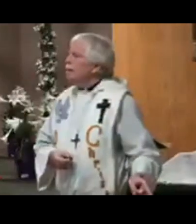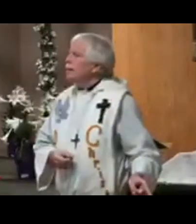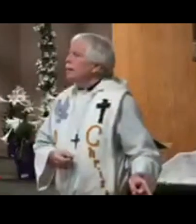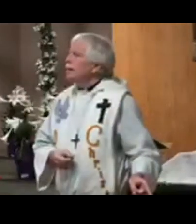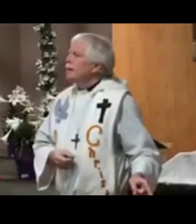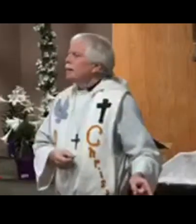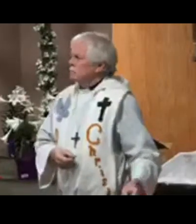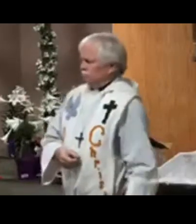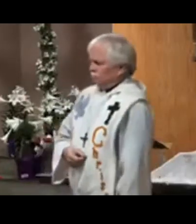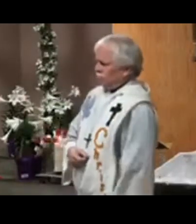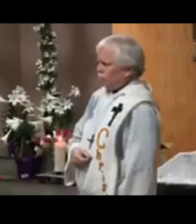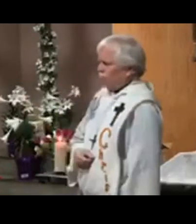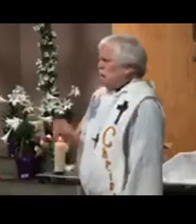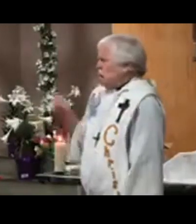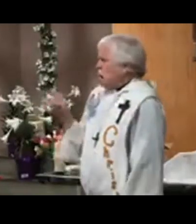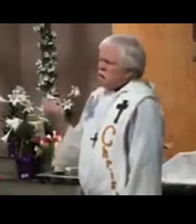said,